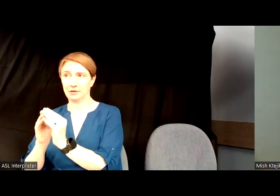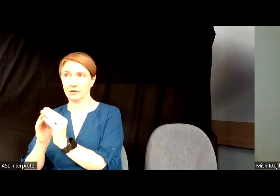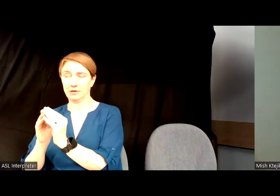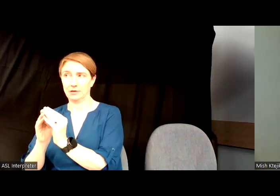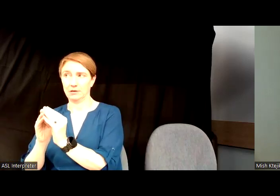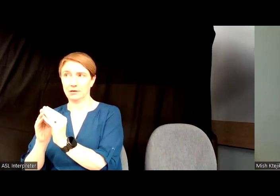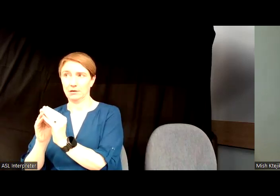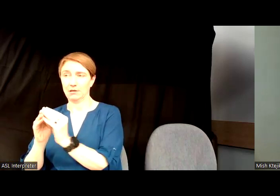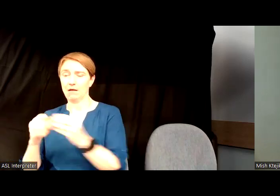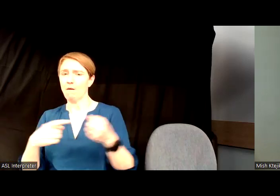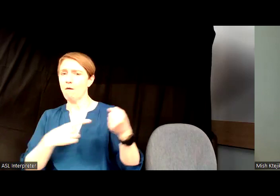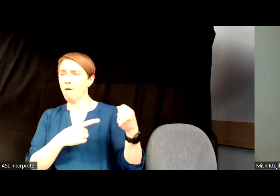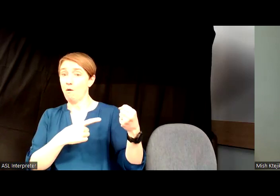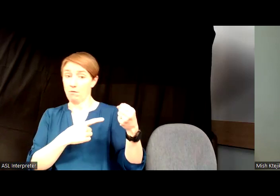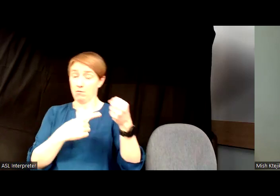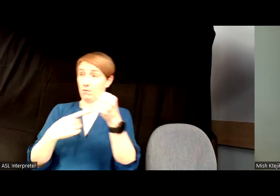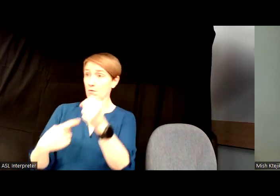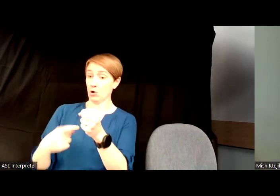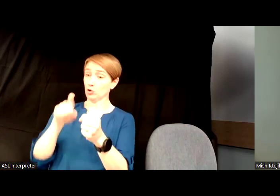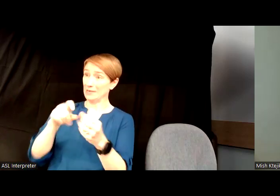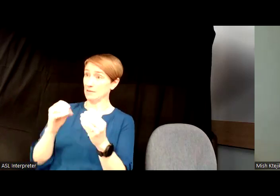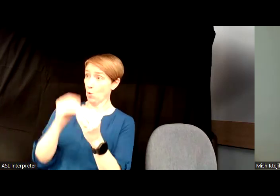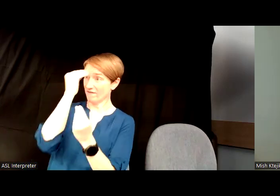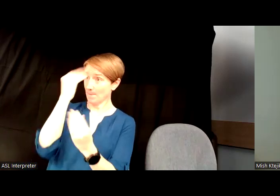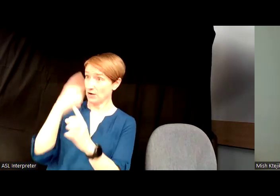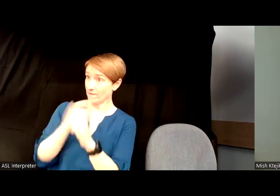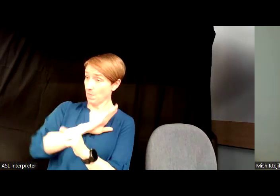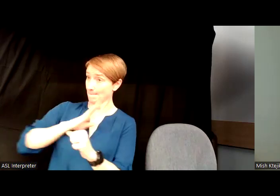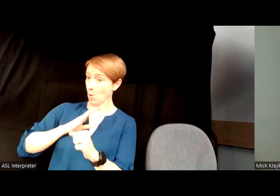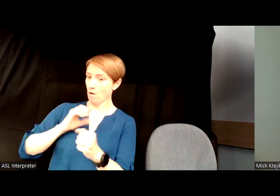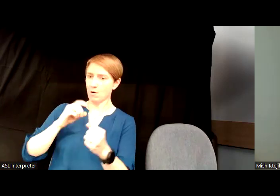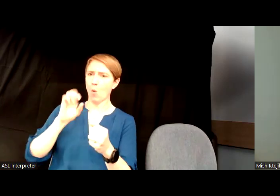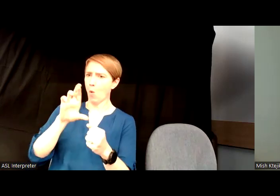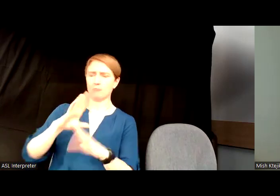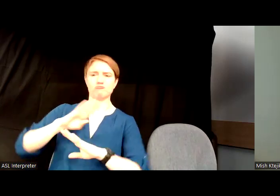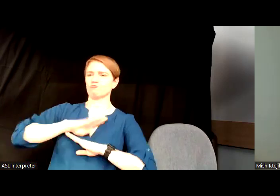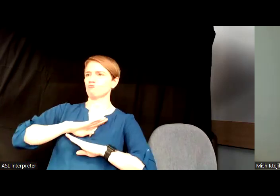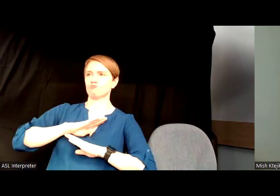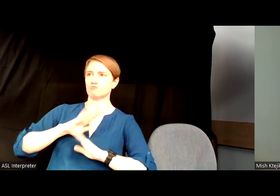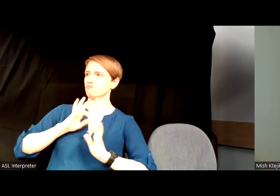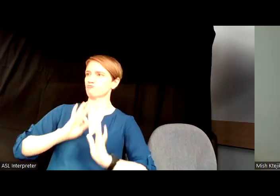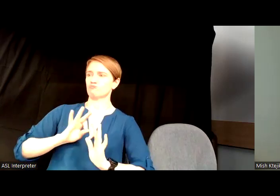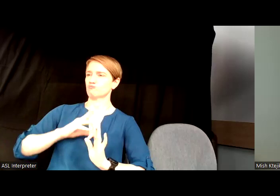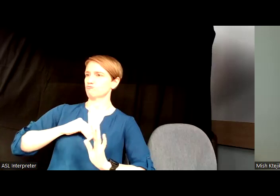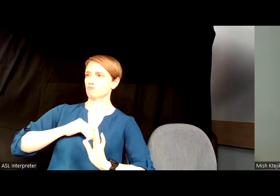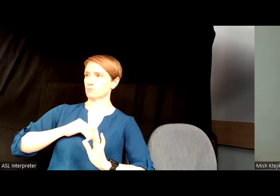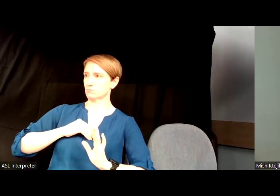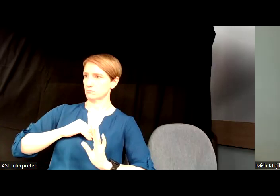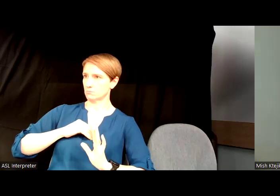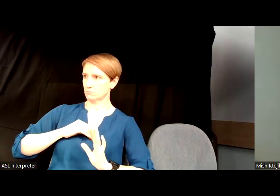to whether we need anything further from the board or whether the rule is, or